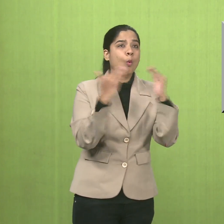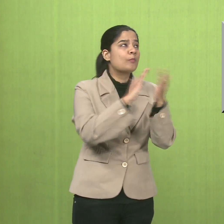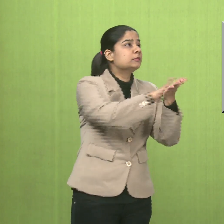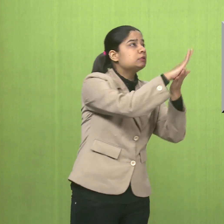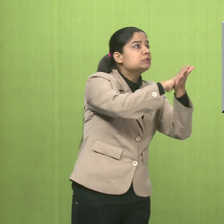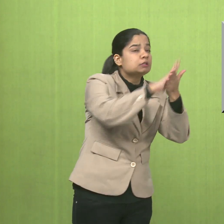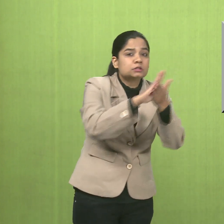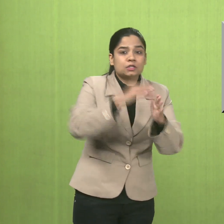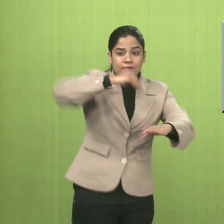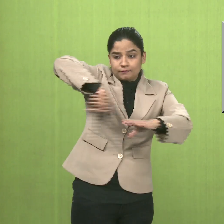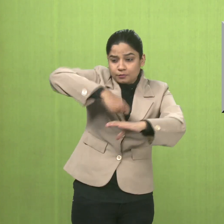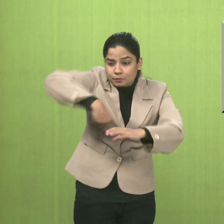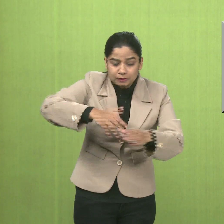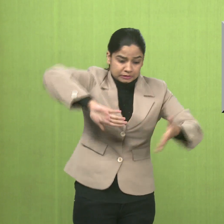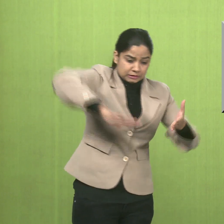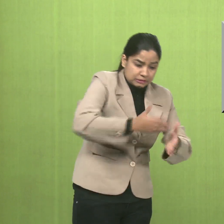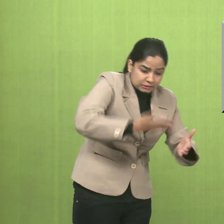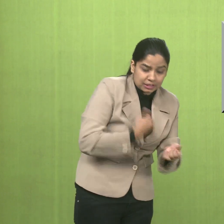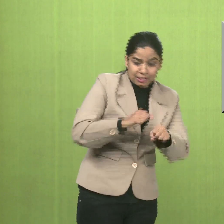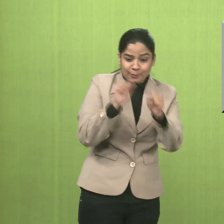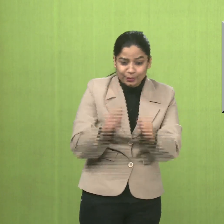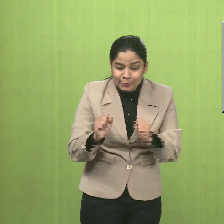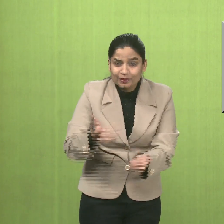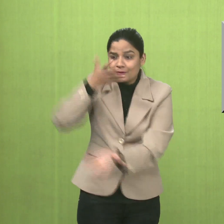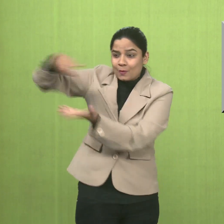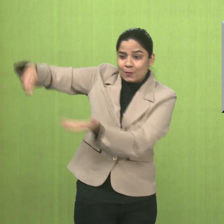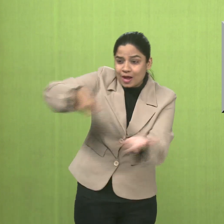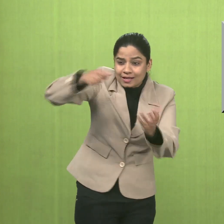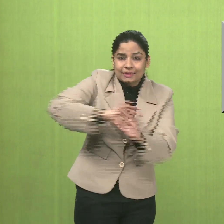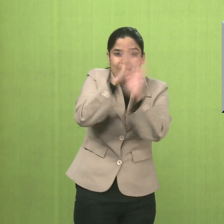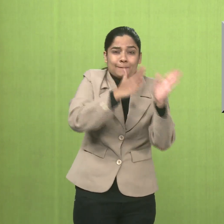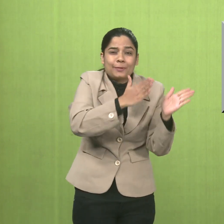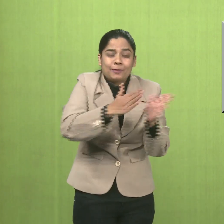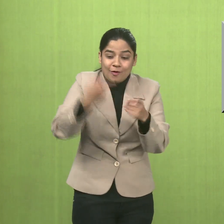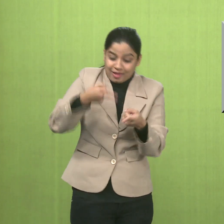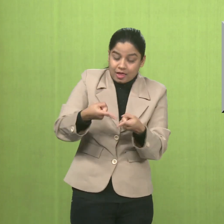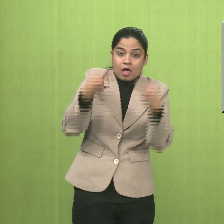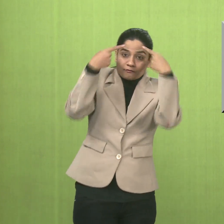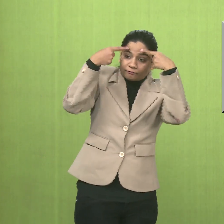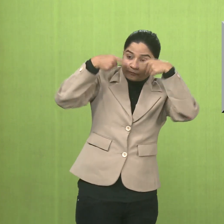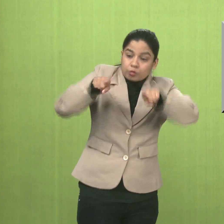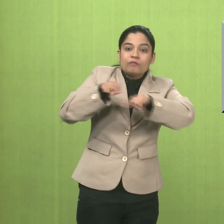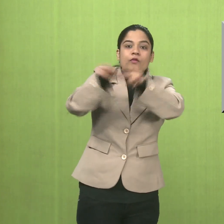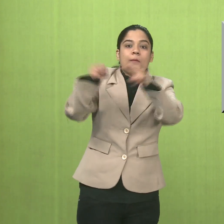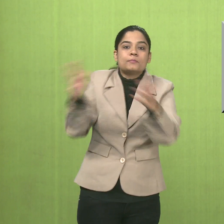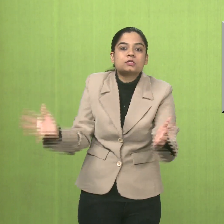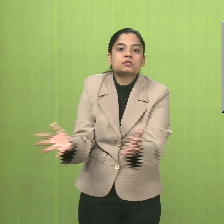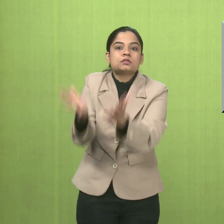Because she has to clean the house, cook for the house, clean everything she does for the house, for her